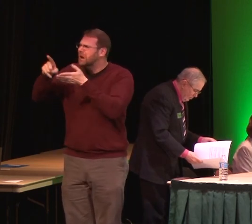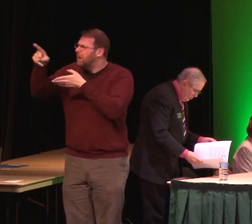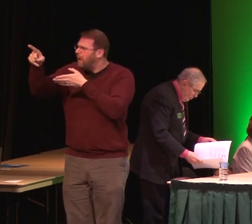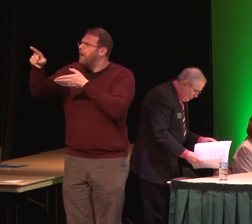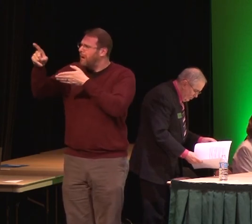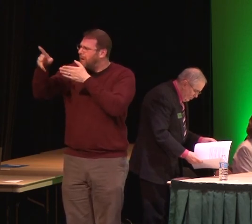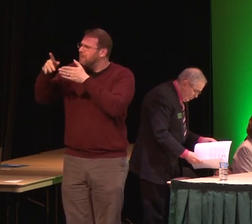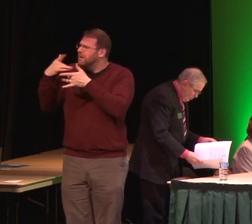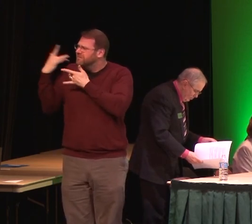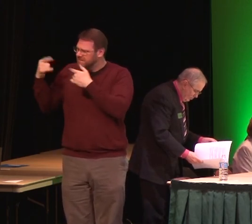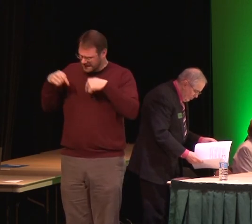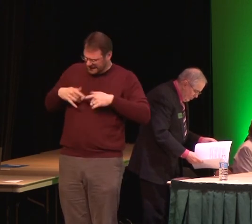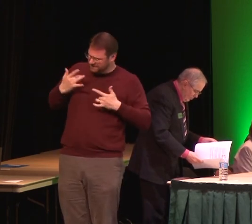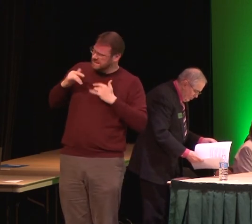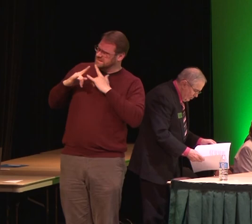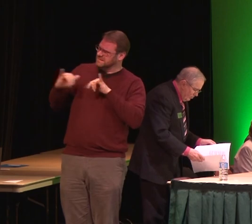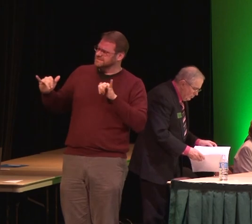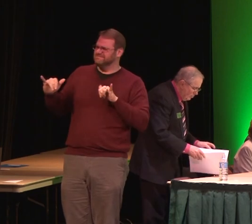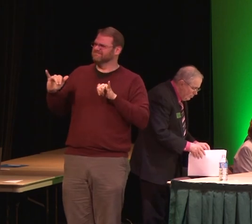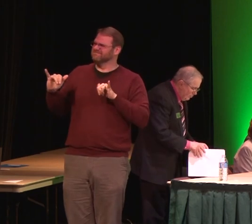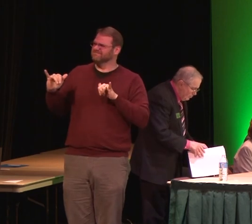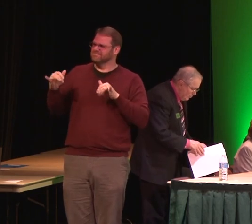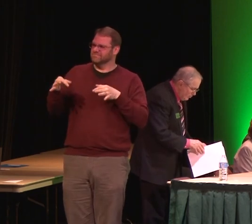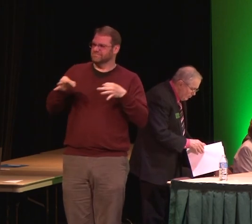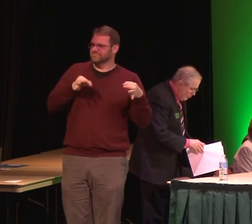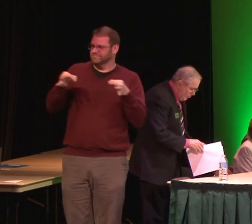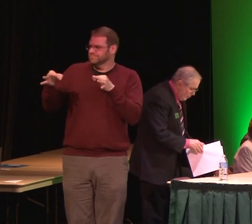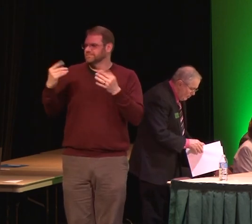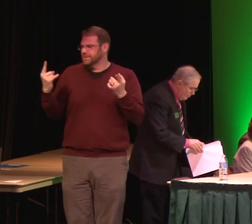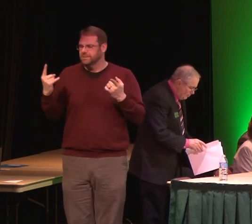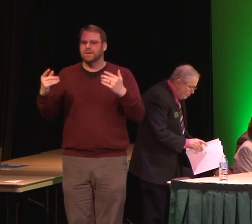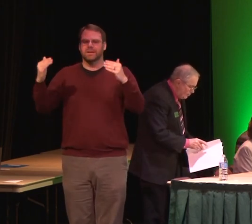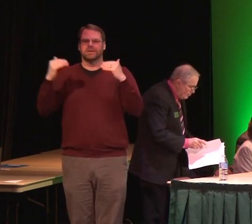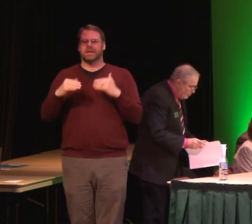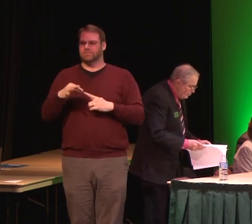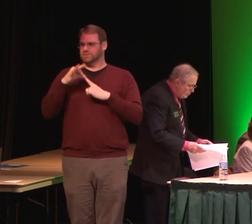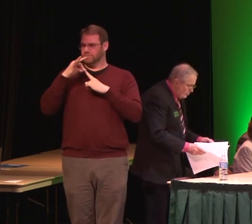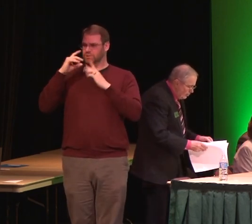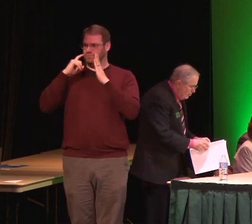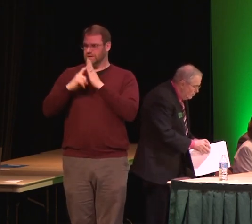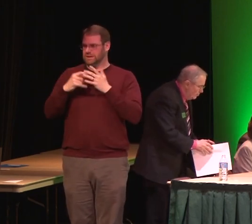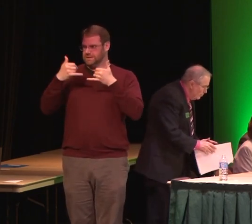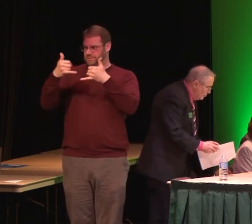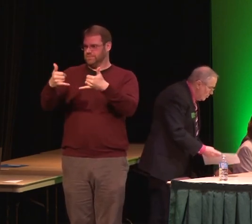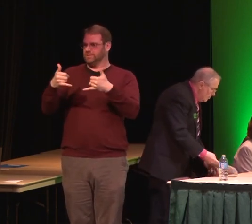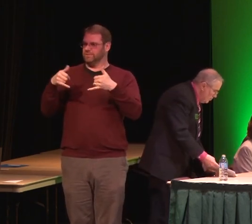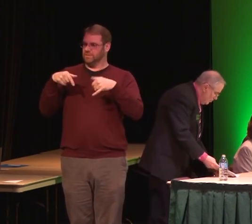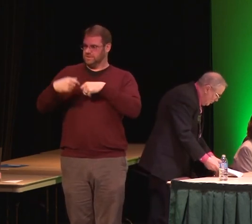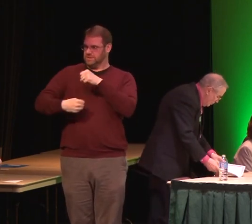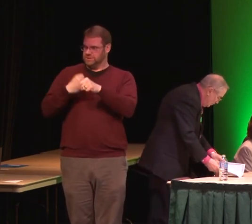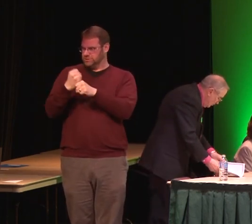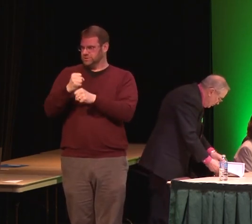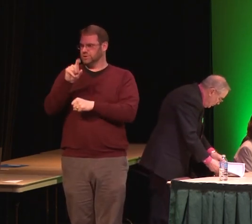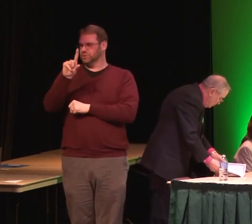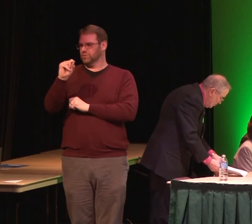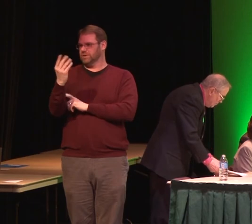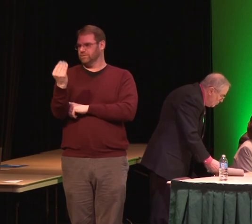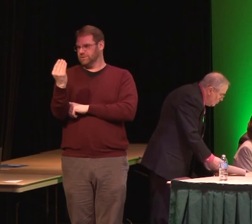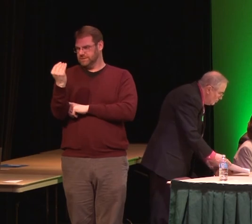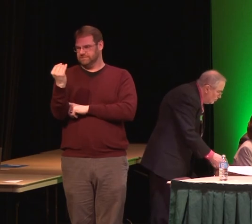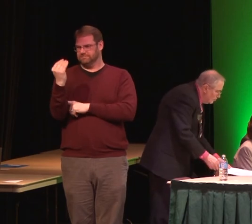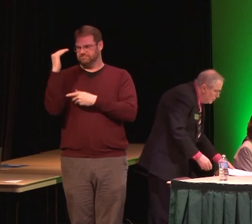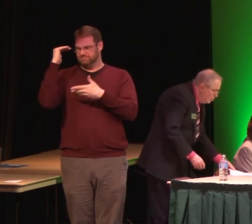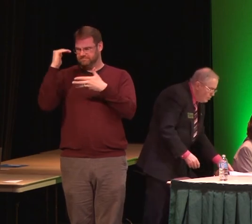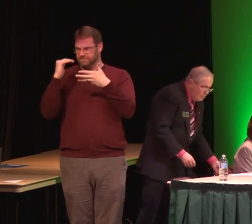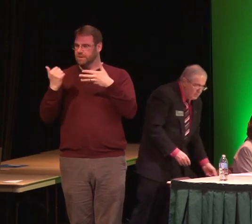here. The special recognition awards for 2014,